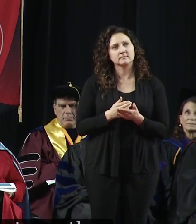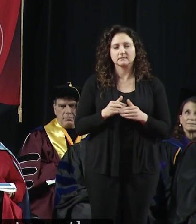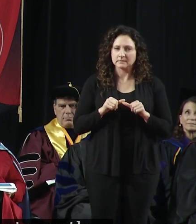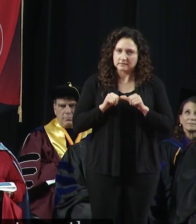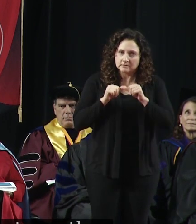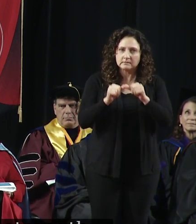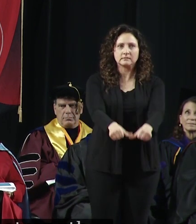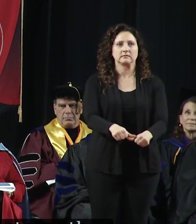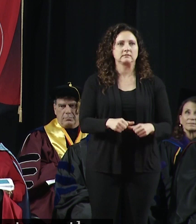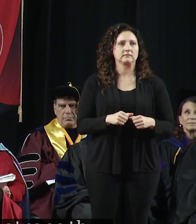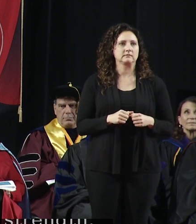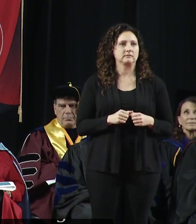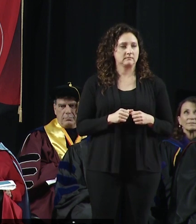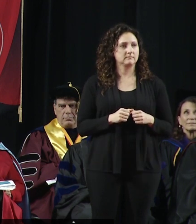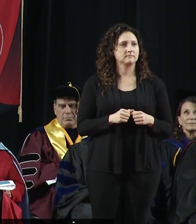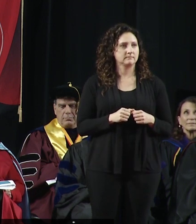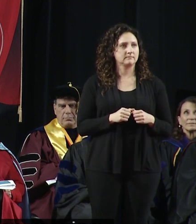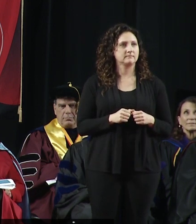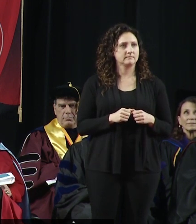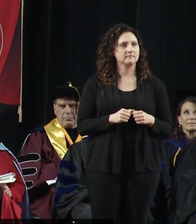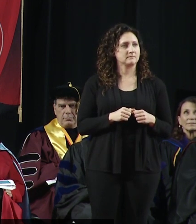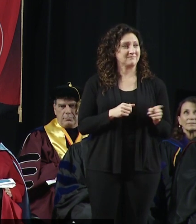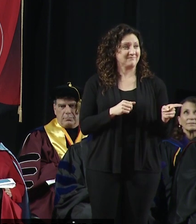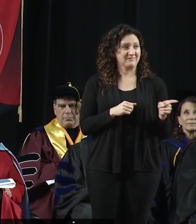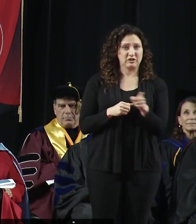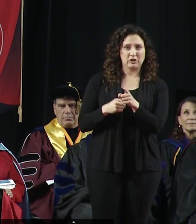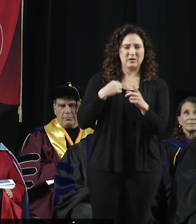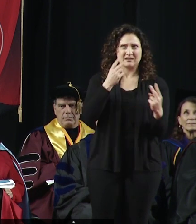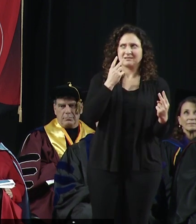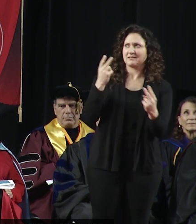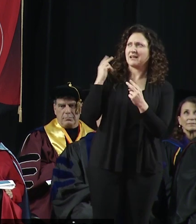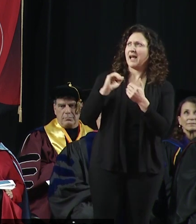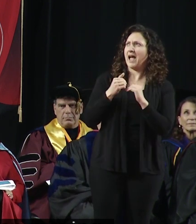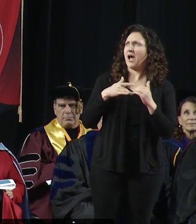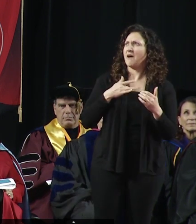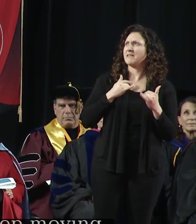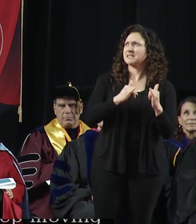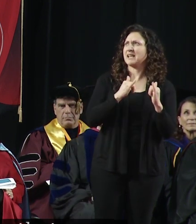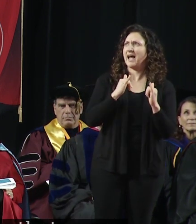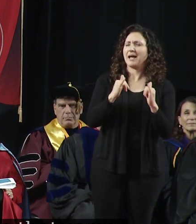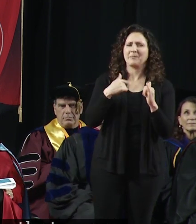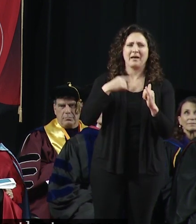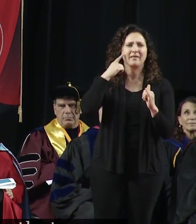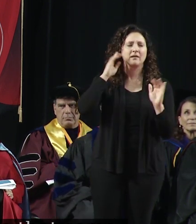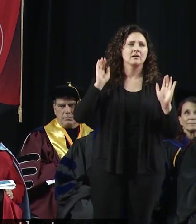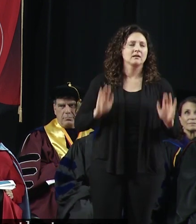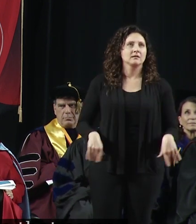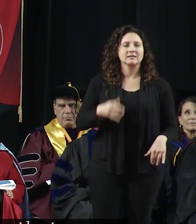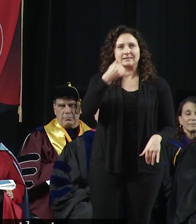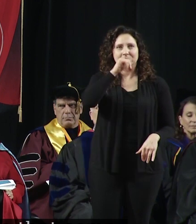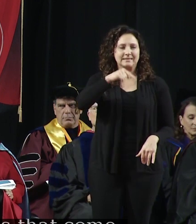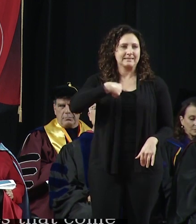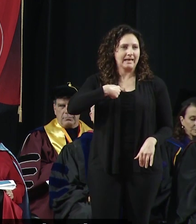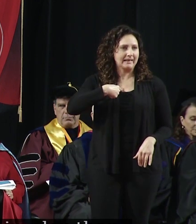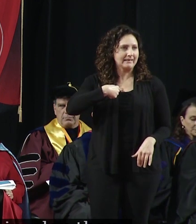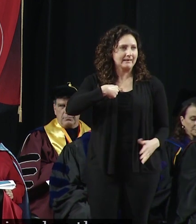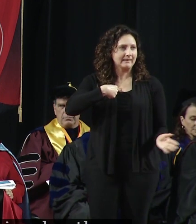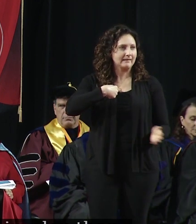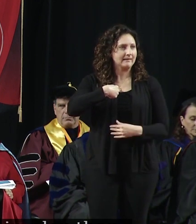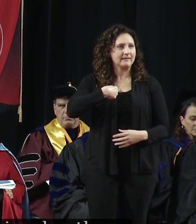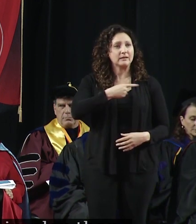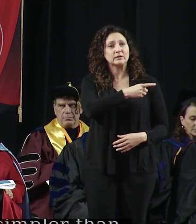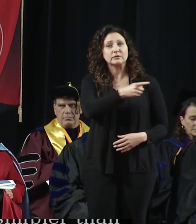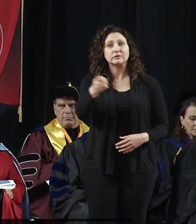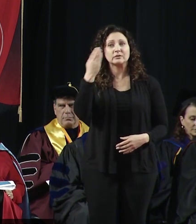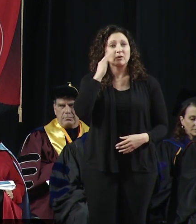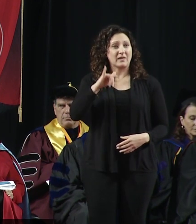back on not knowing how I could relate to my fellow graduates, it is much simpler than I thought. Yes, everyone doesn't know what it feels